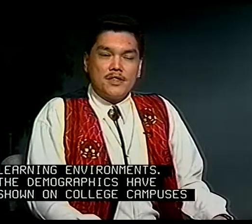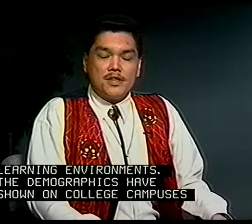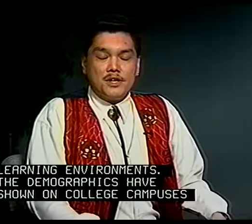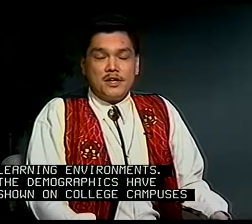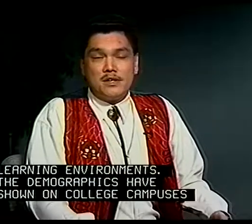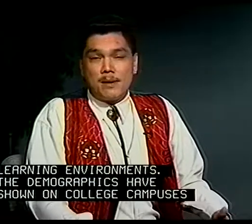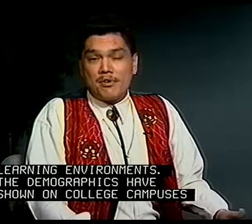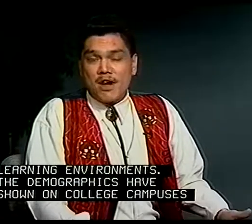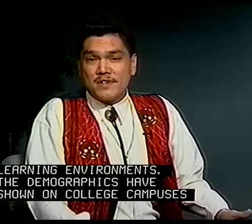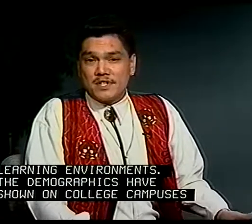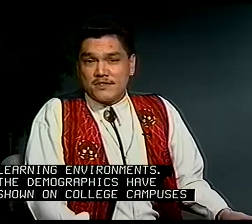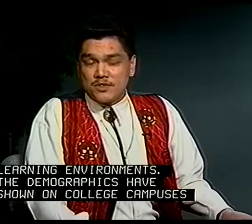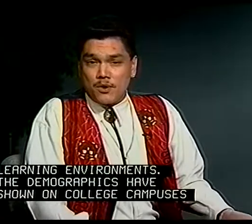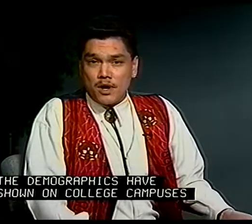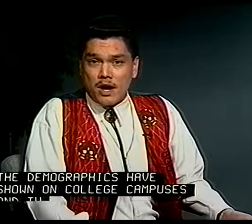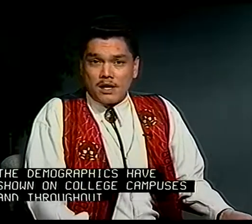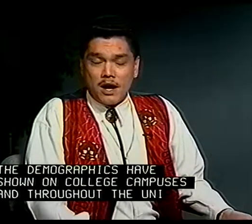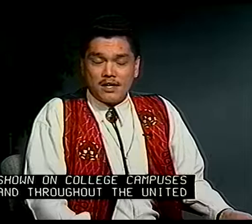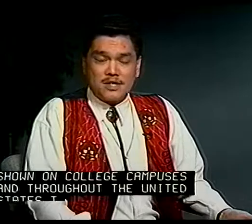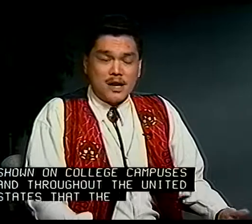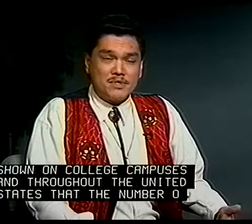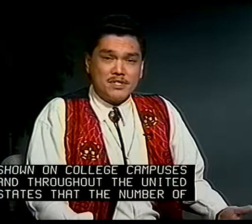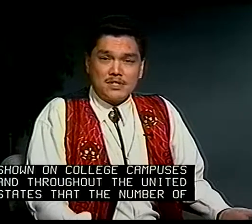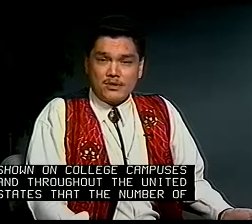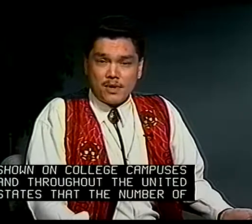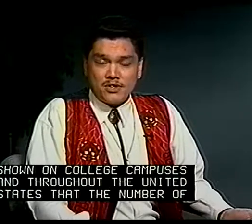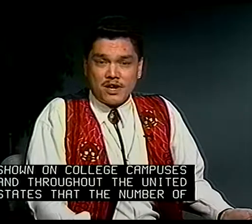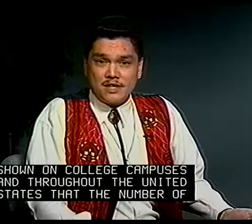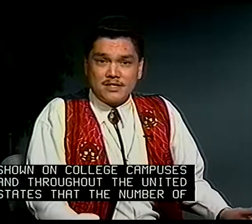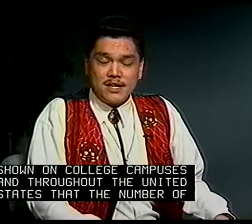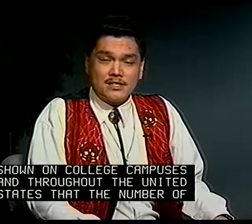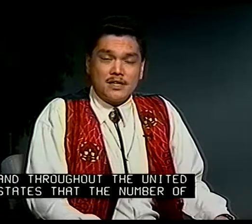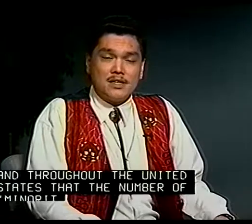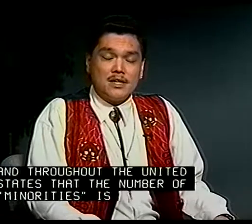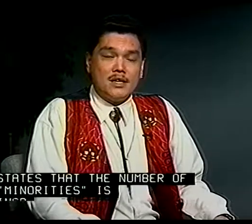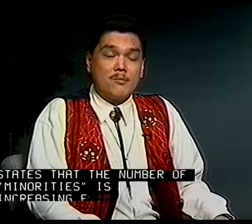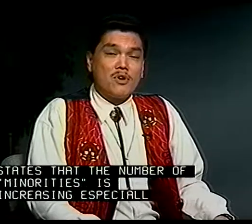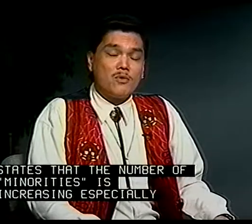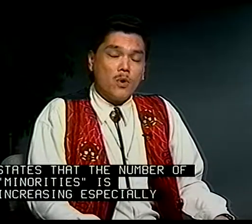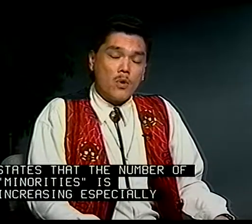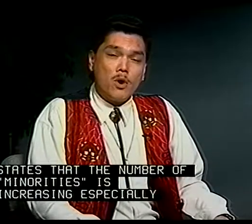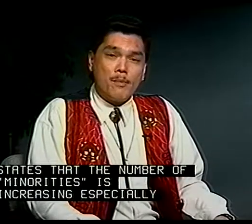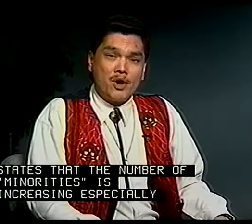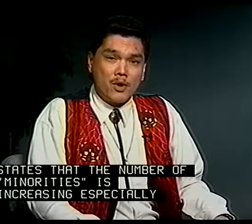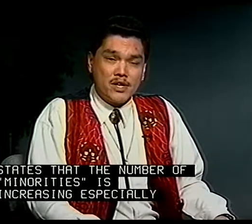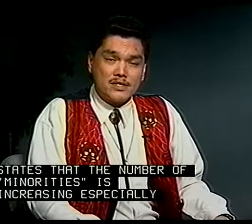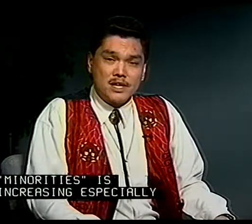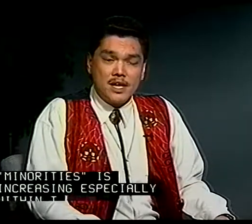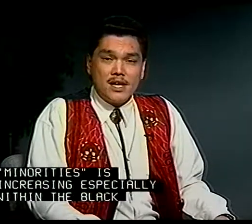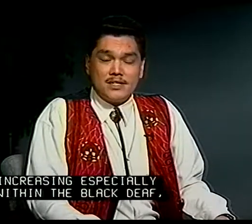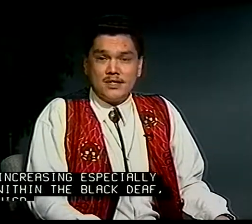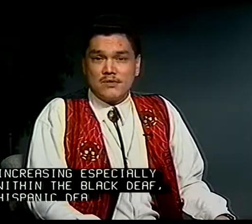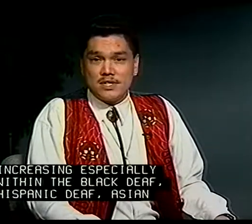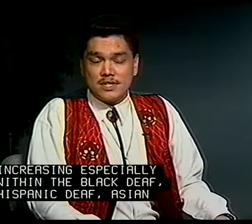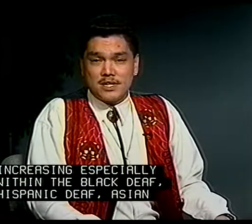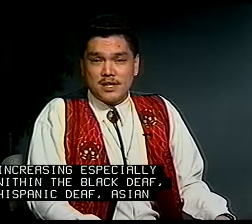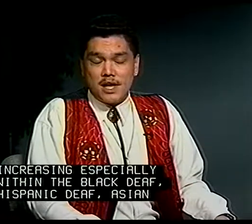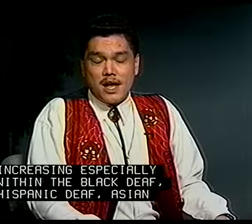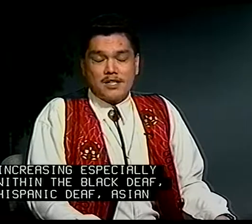The demographics have shown on college campuses and throughout the United States that the number of quote-unquote minorities is increasing,